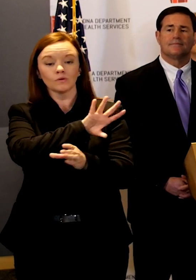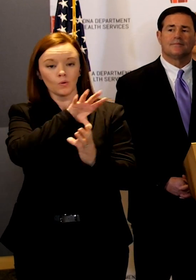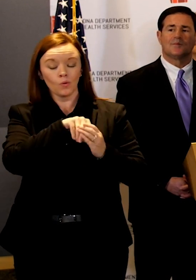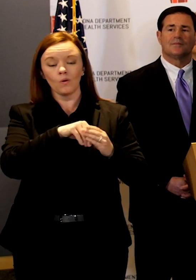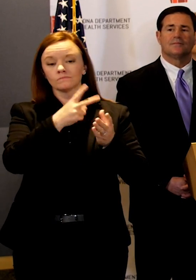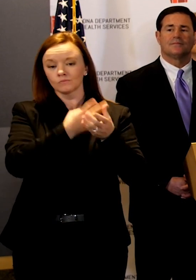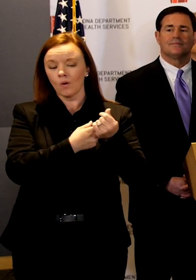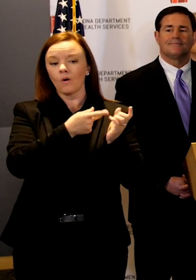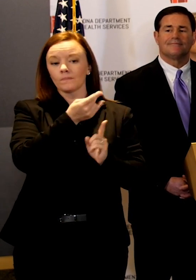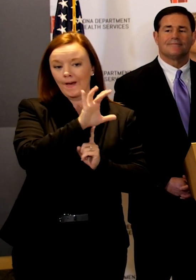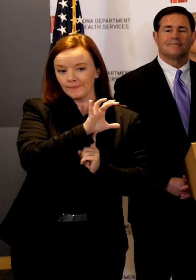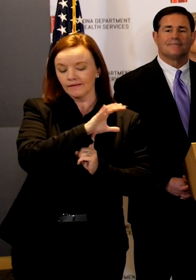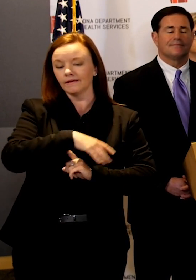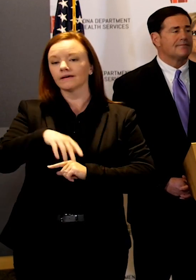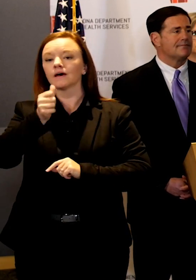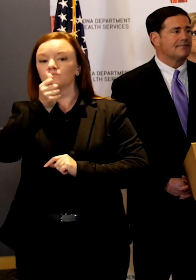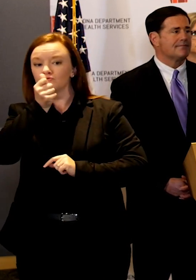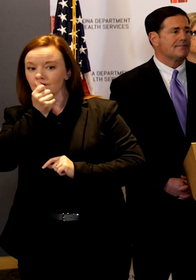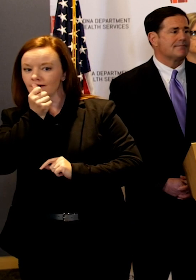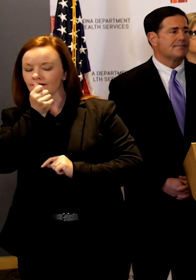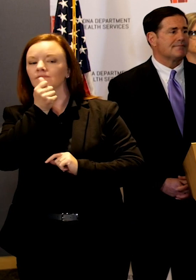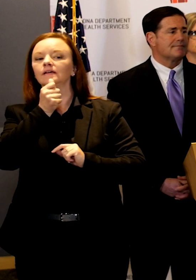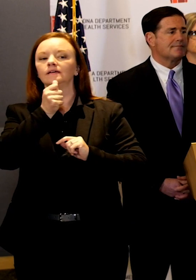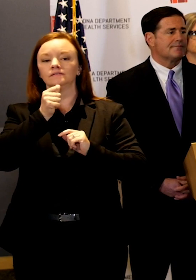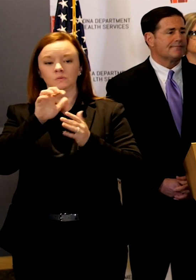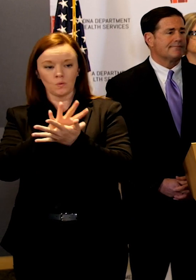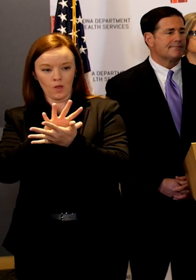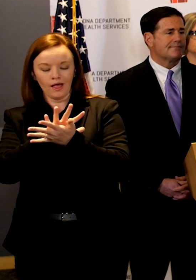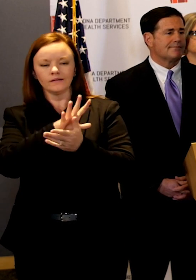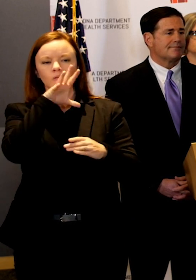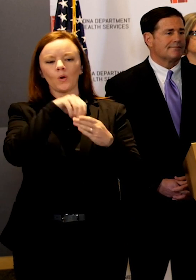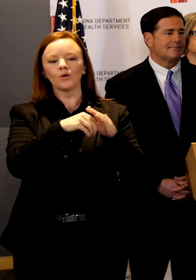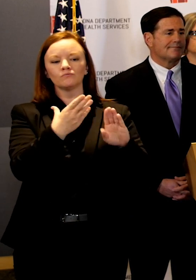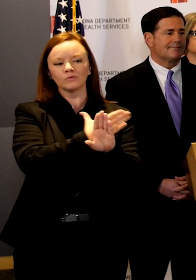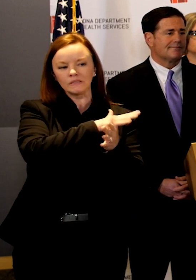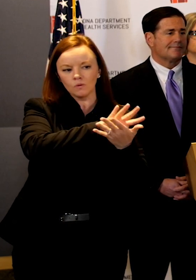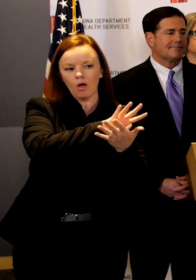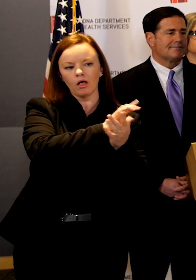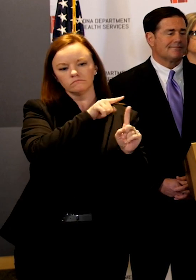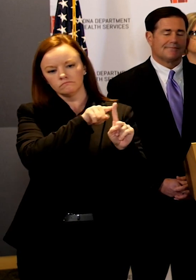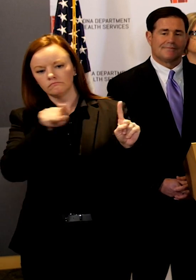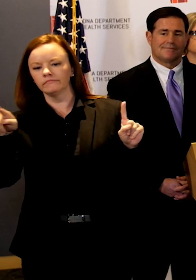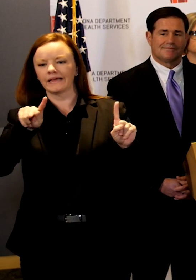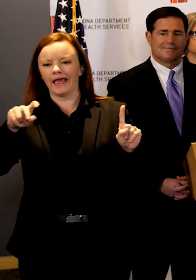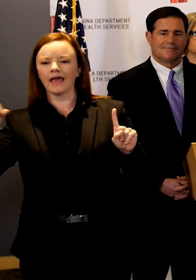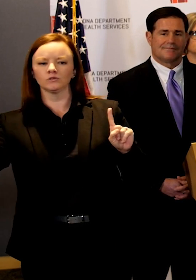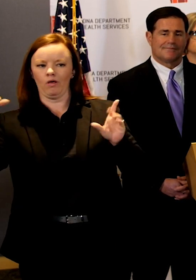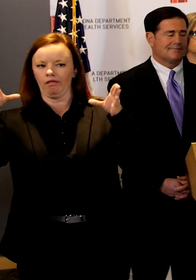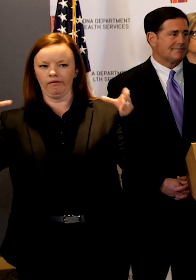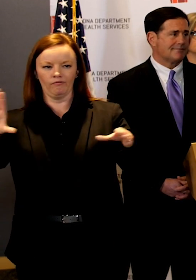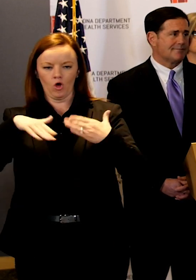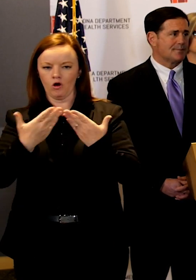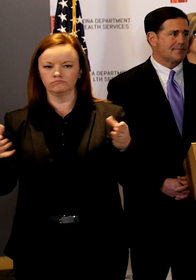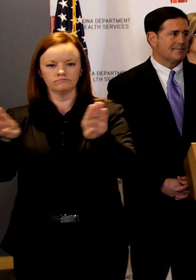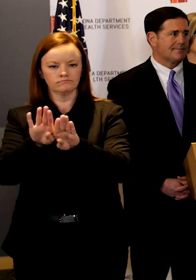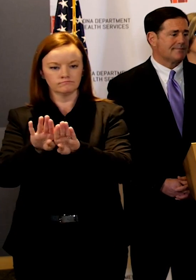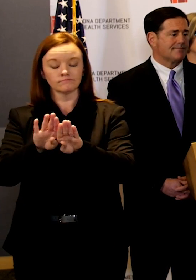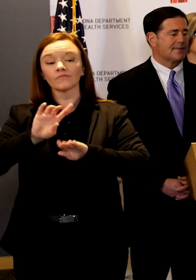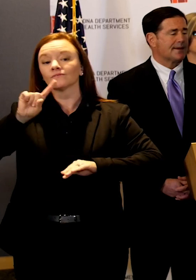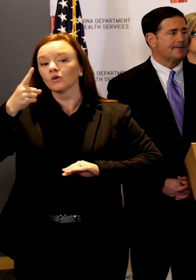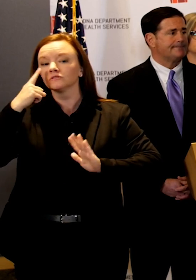private preschool through 12th grade schools. I want to first recognize that these are